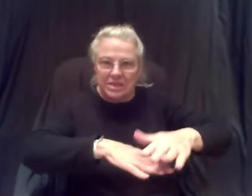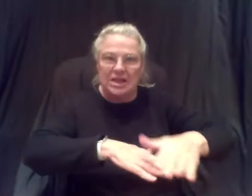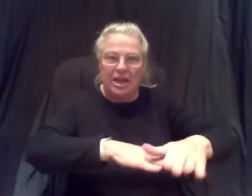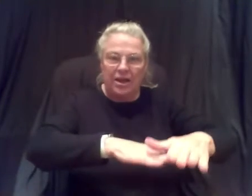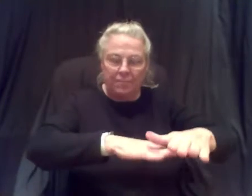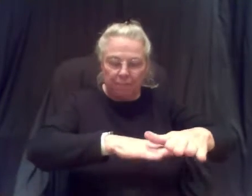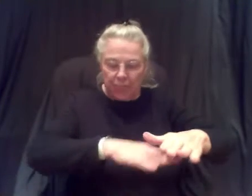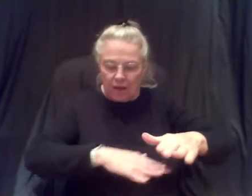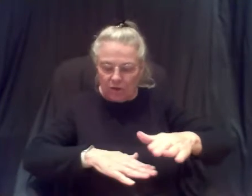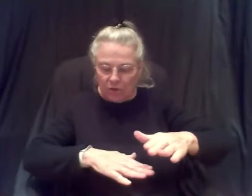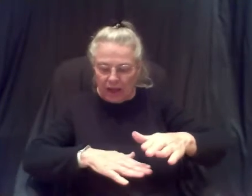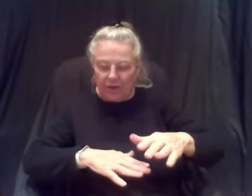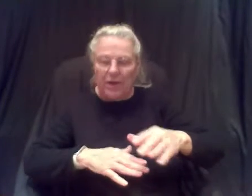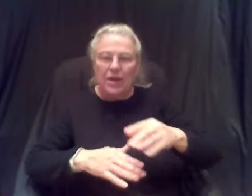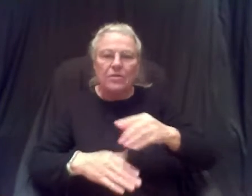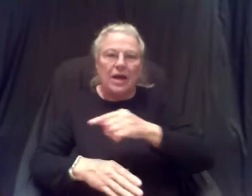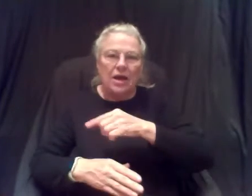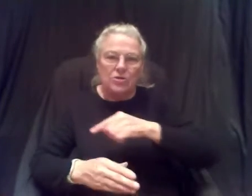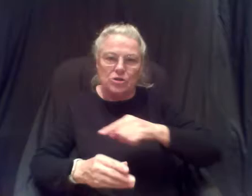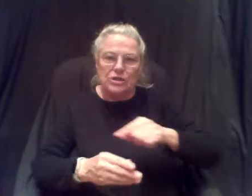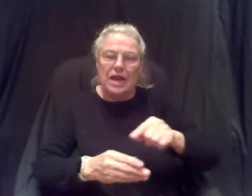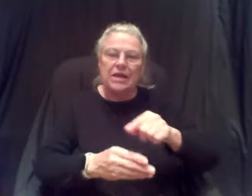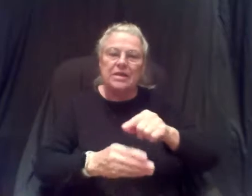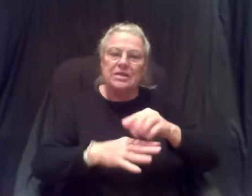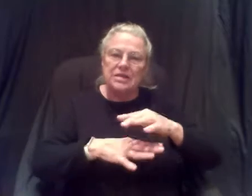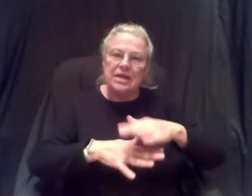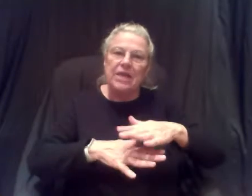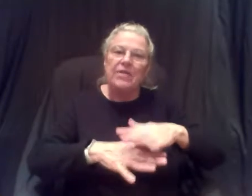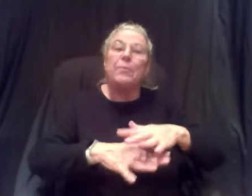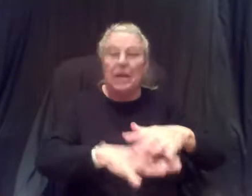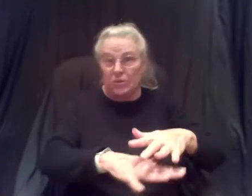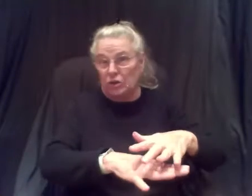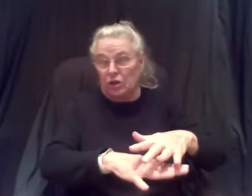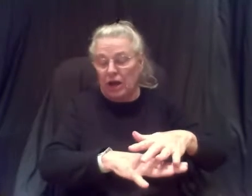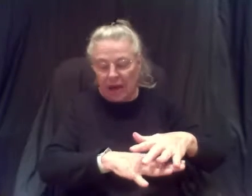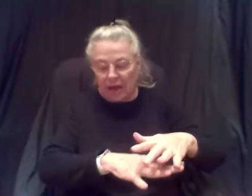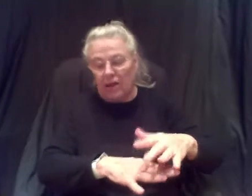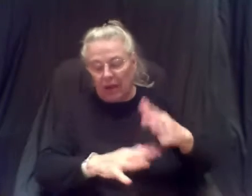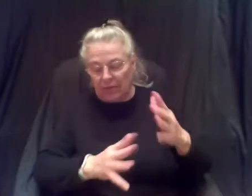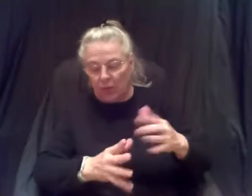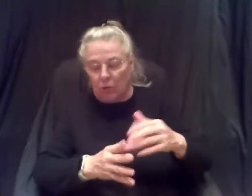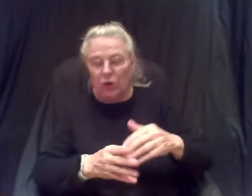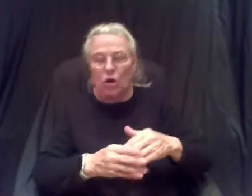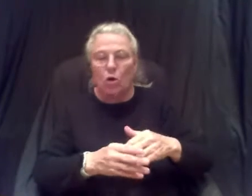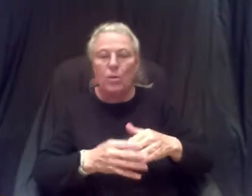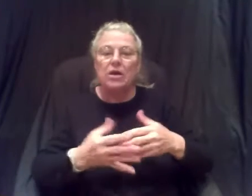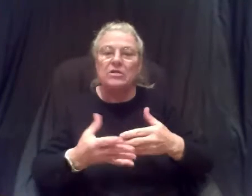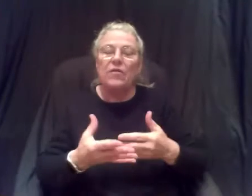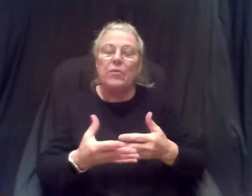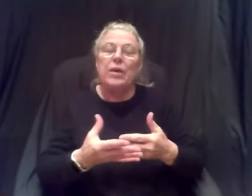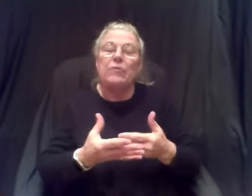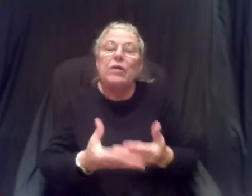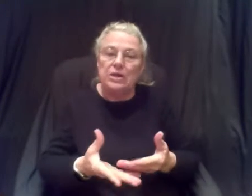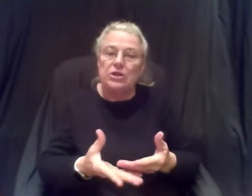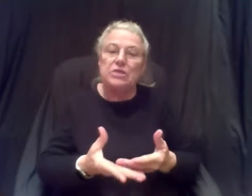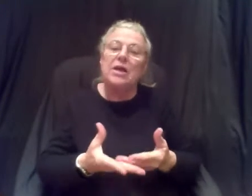G-A-L-C, so that they understand it's a C that begins with G-A-L, and they would know because of it being religious,